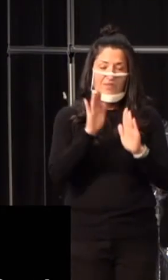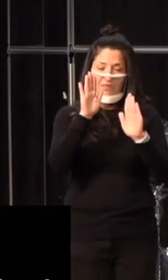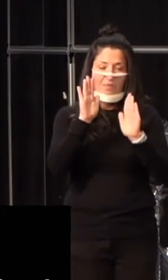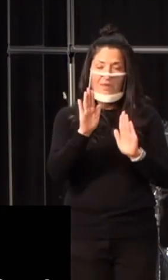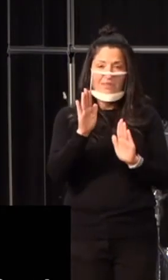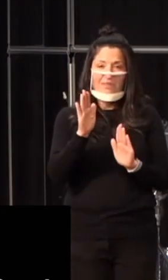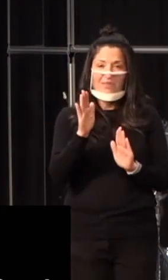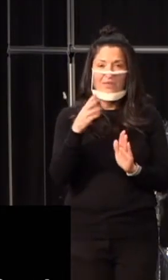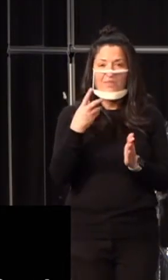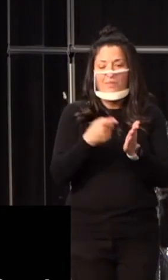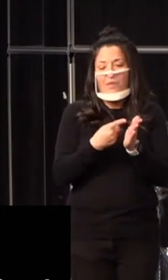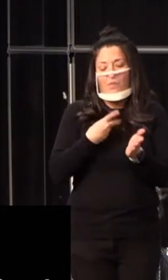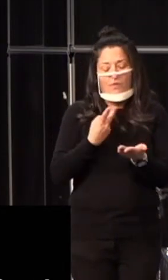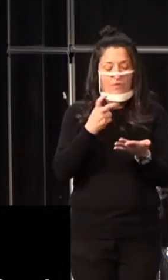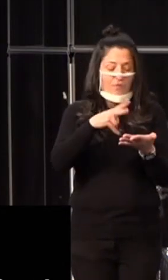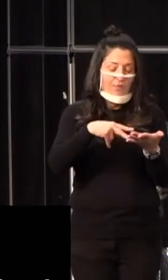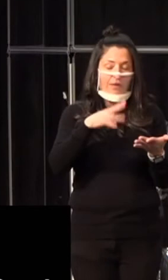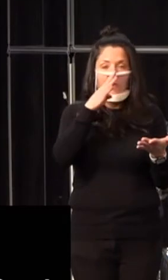God is so good.